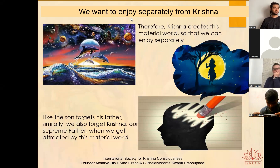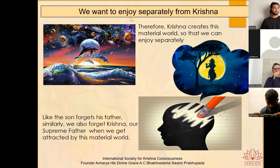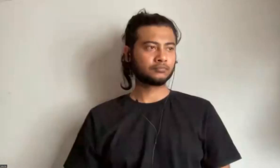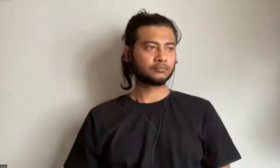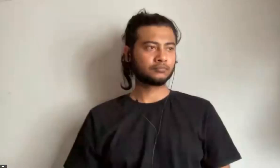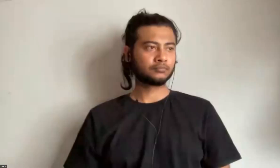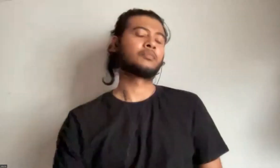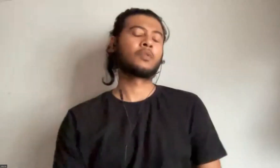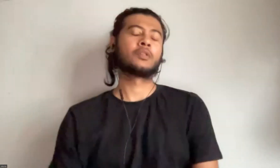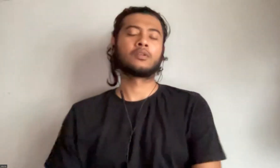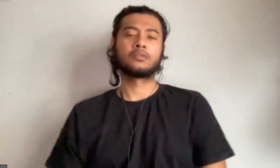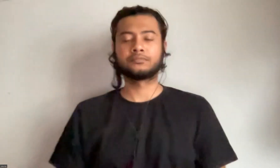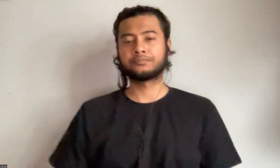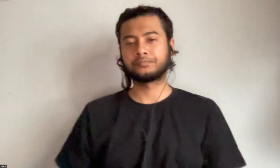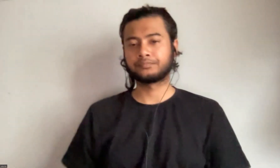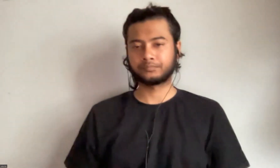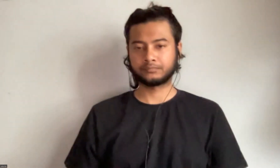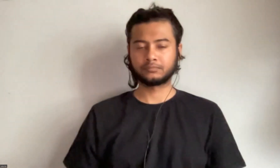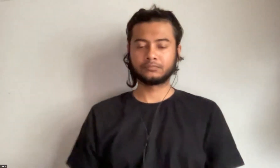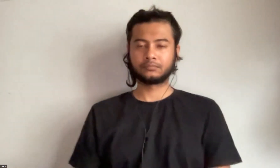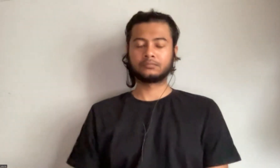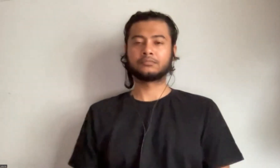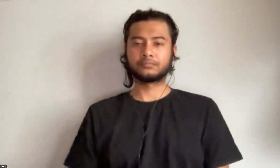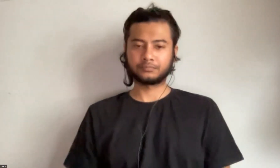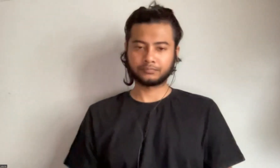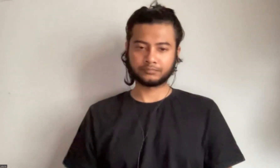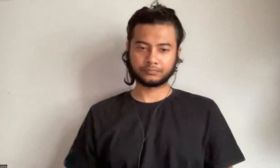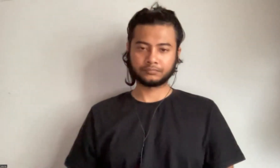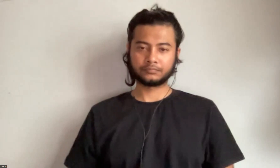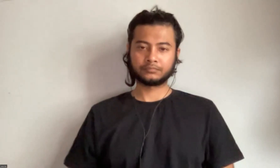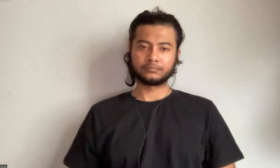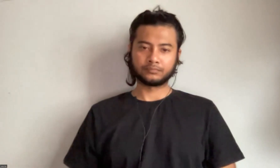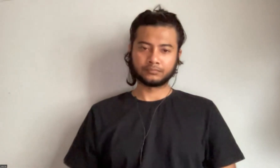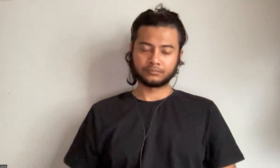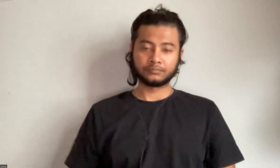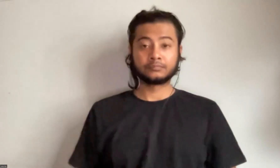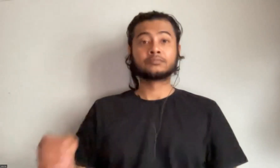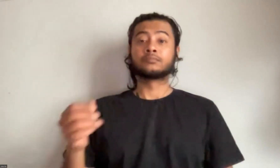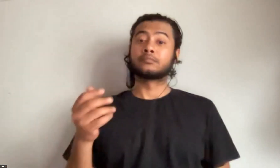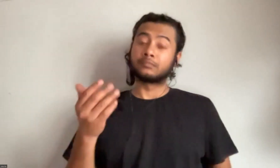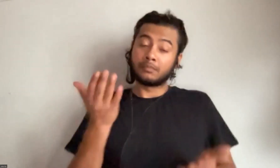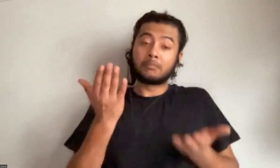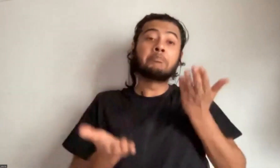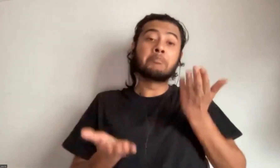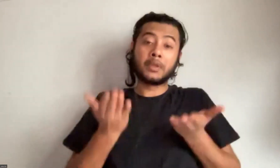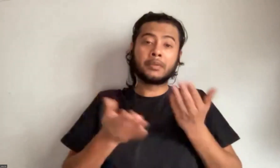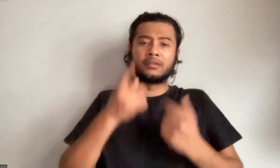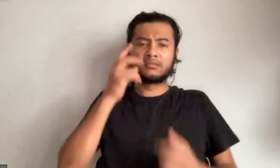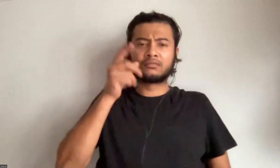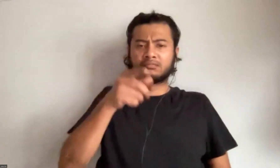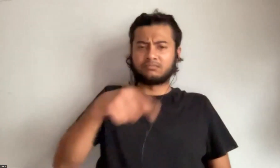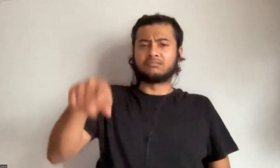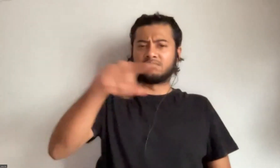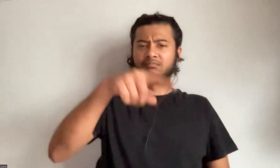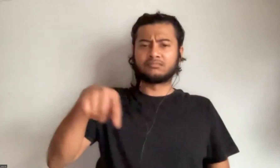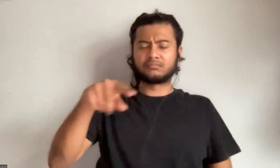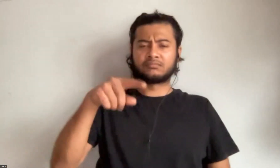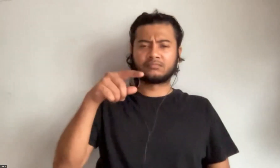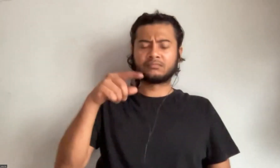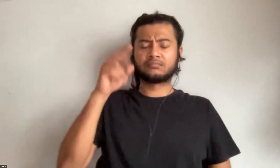Now you may ask, what is the reason that why should Krishna, if we are always part of Krishna, if Krishna is our